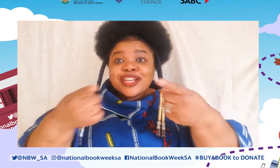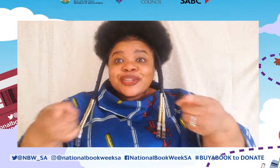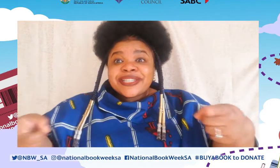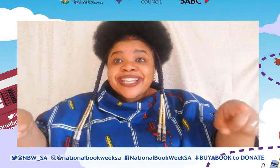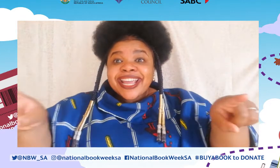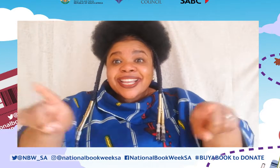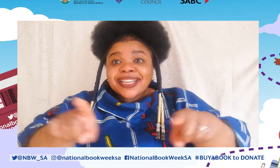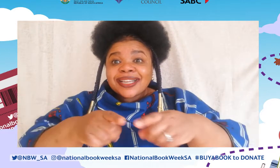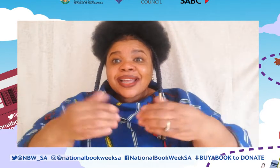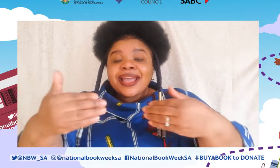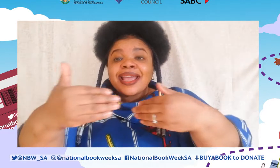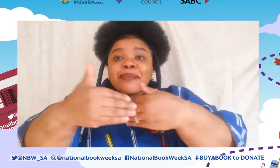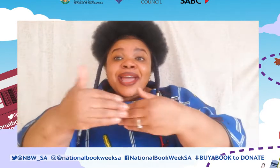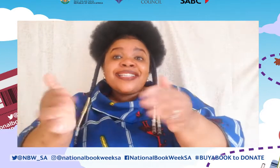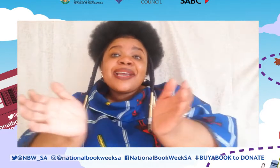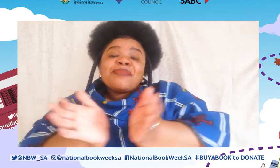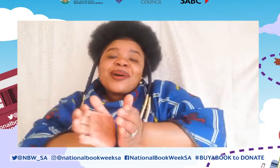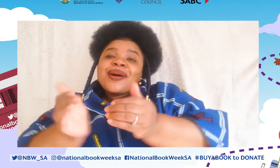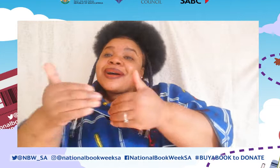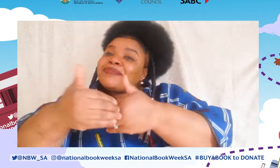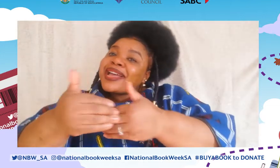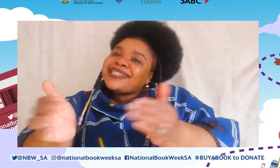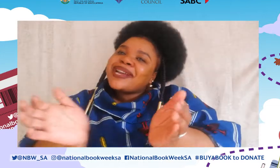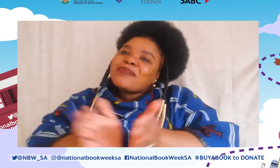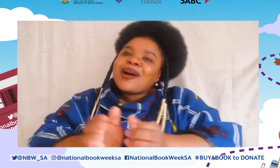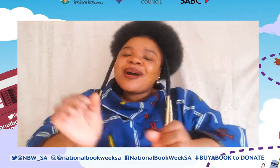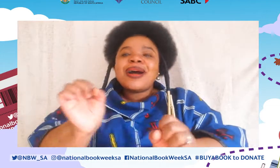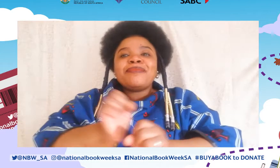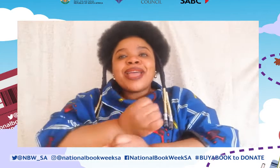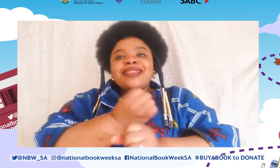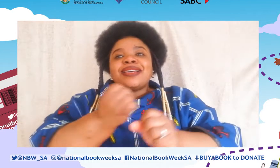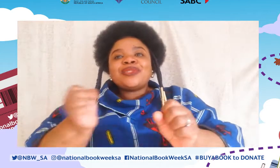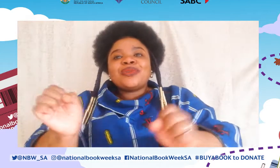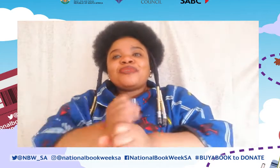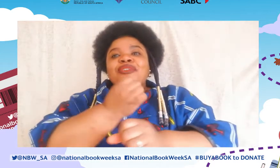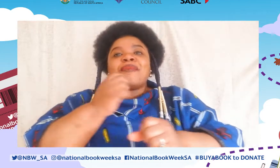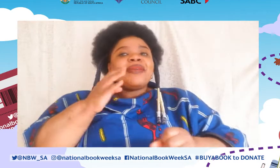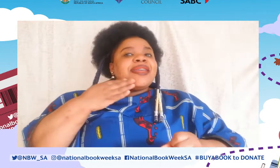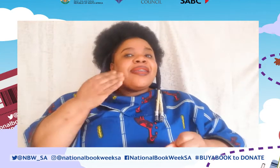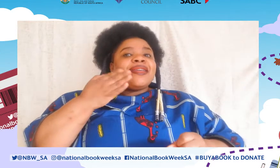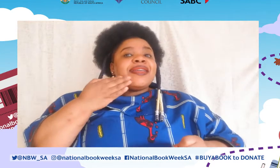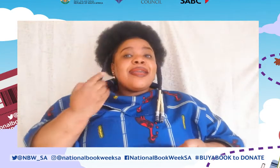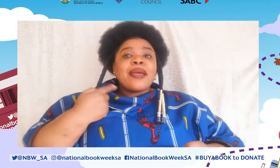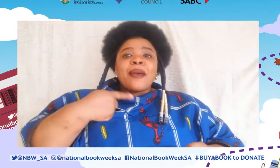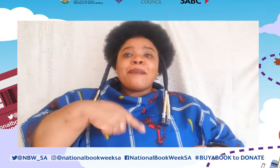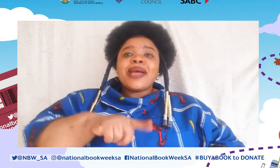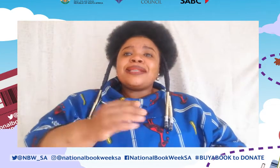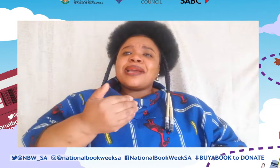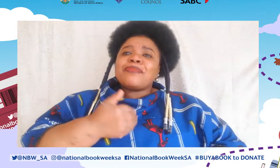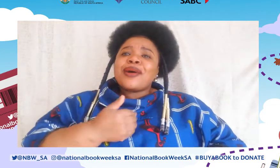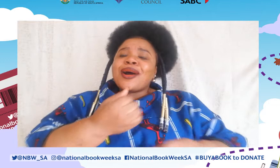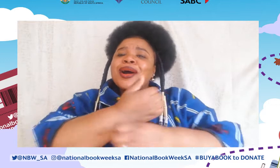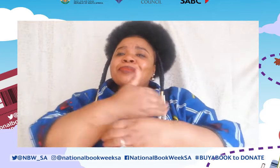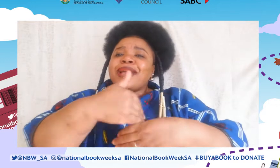began to sing. Magic pot, make the nice soup for me.